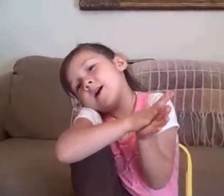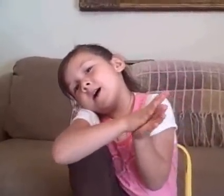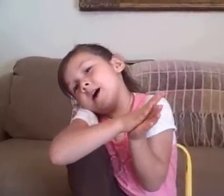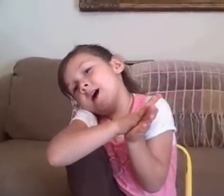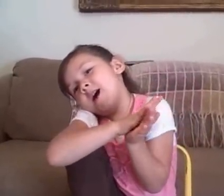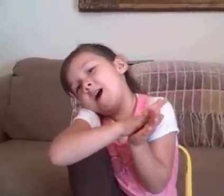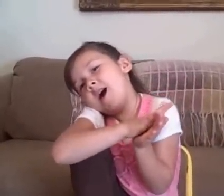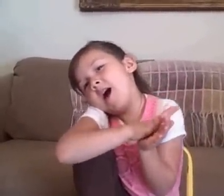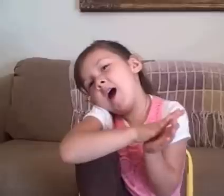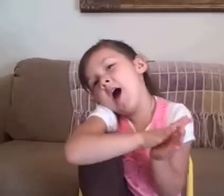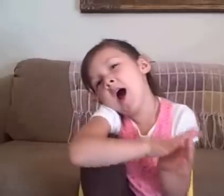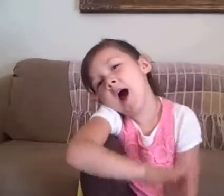What's that? Ice cream.